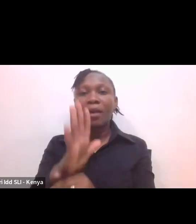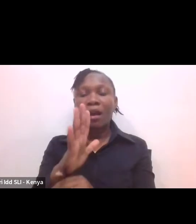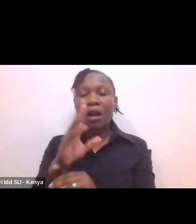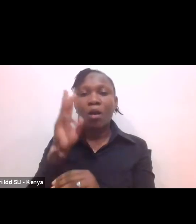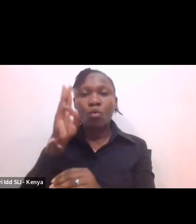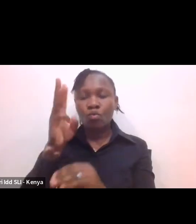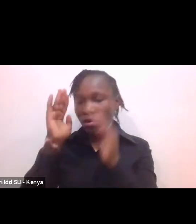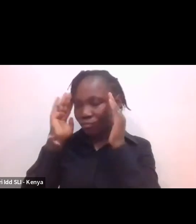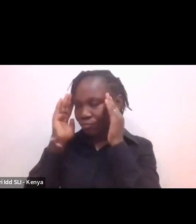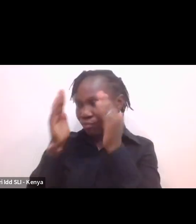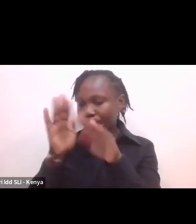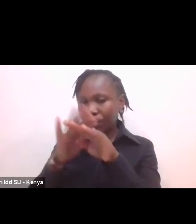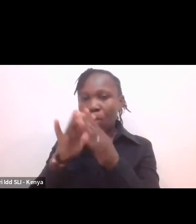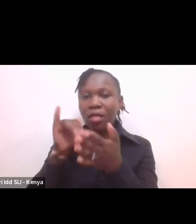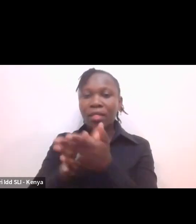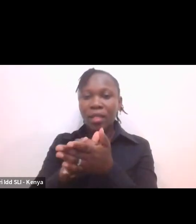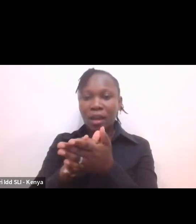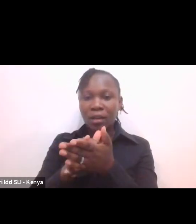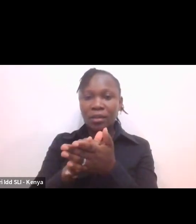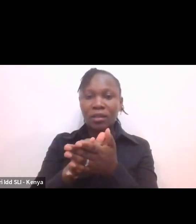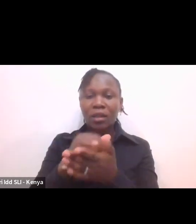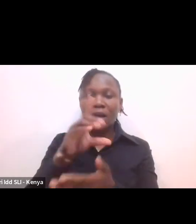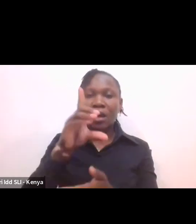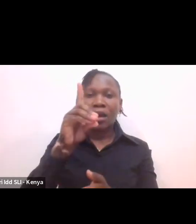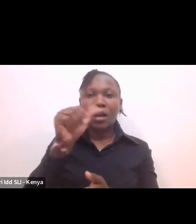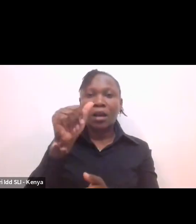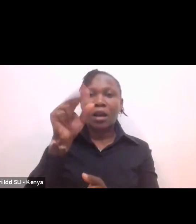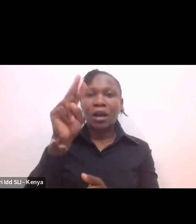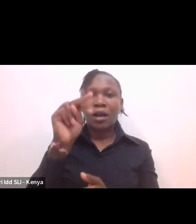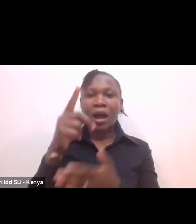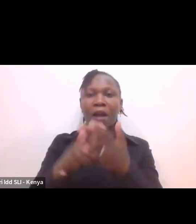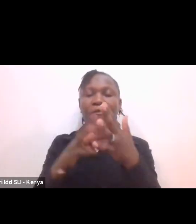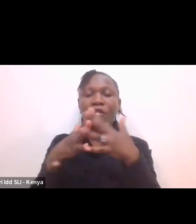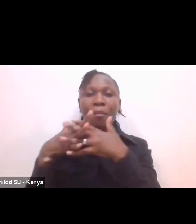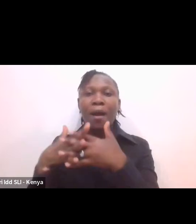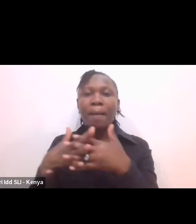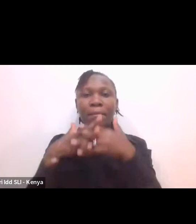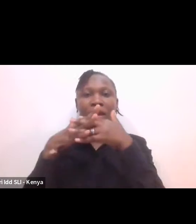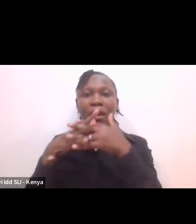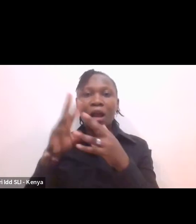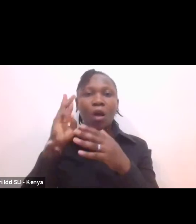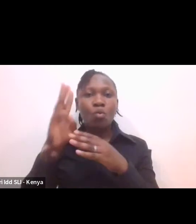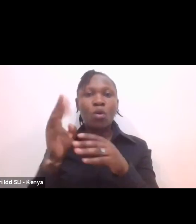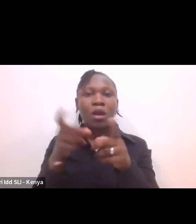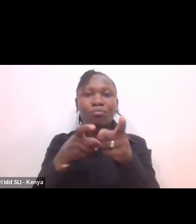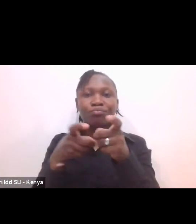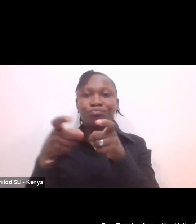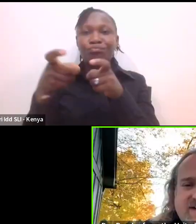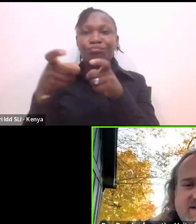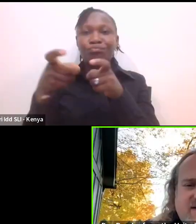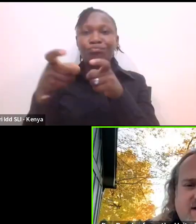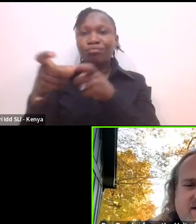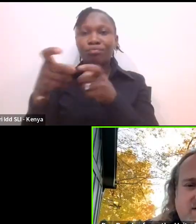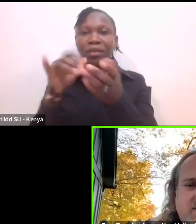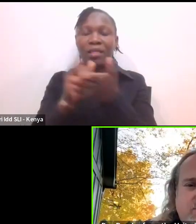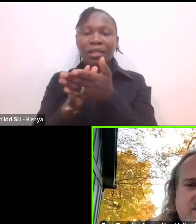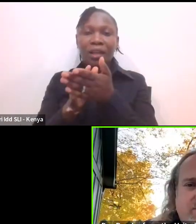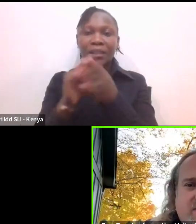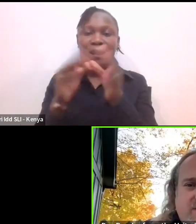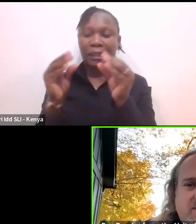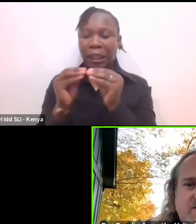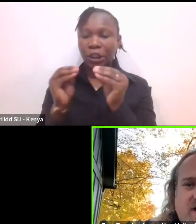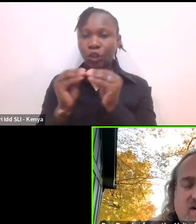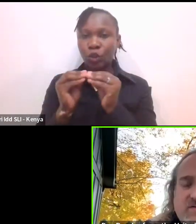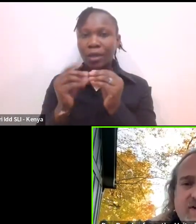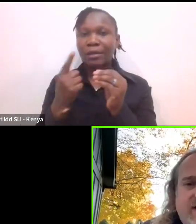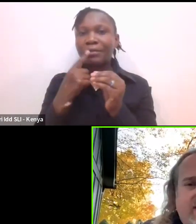United States is going to moderate that session. Dan, please join us and tell us a little bit